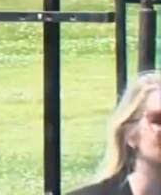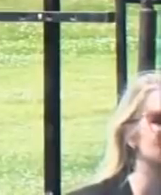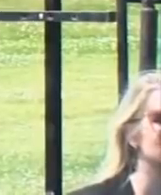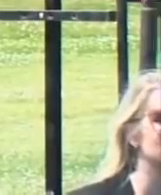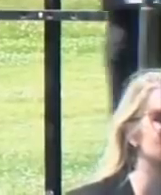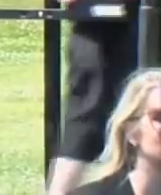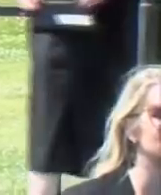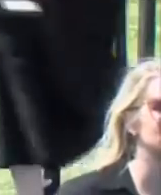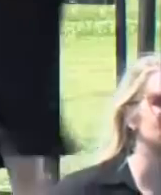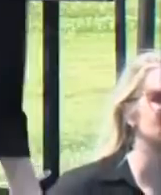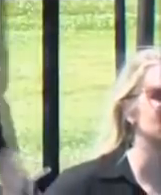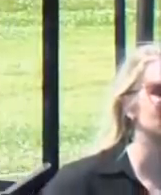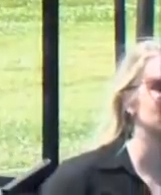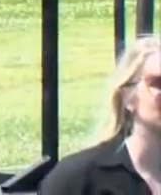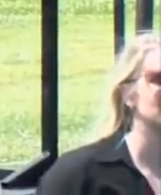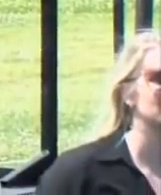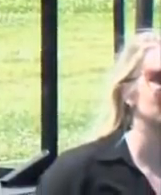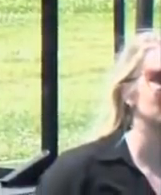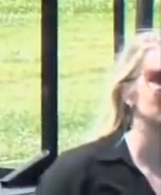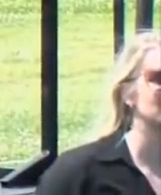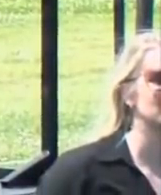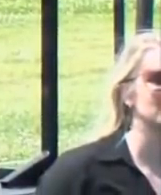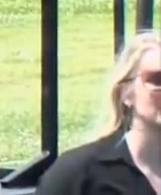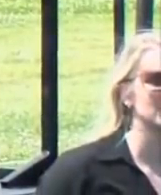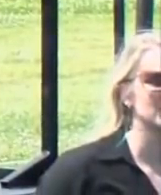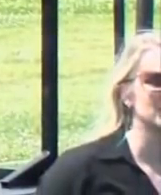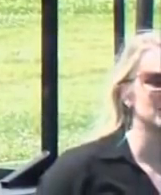Madison Bowlesby,